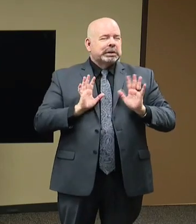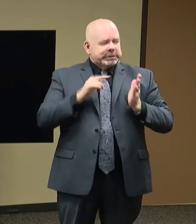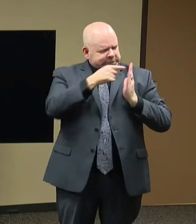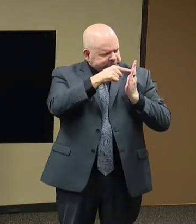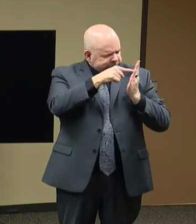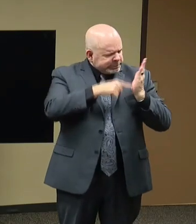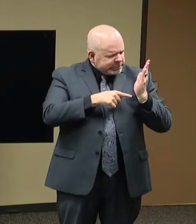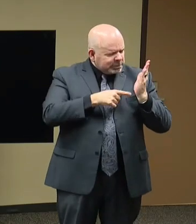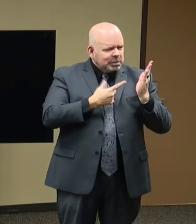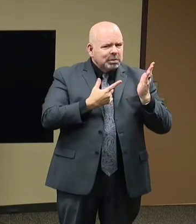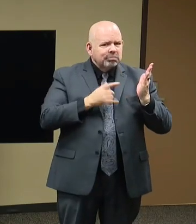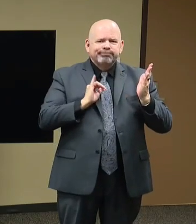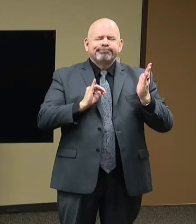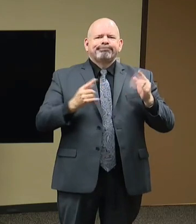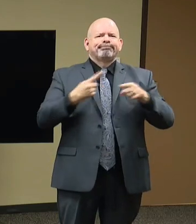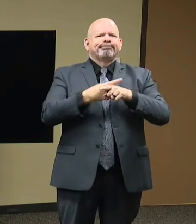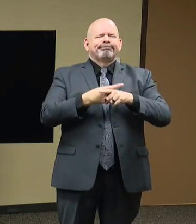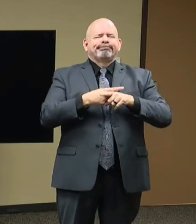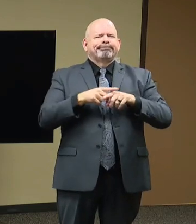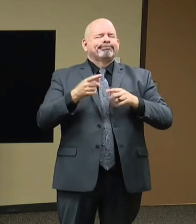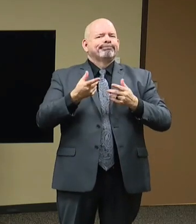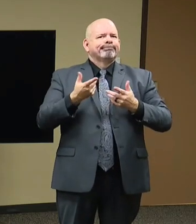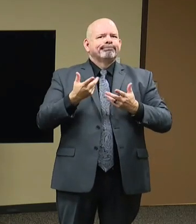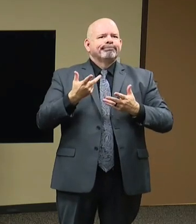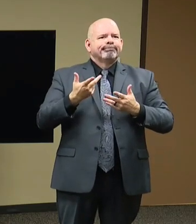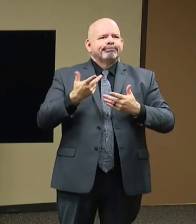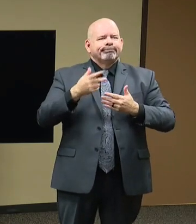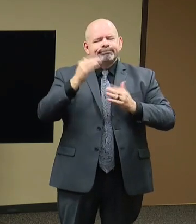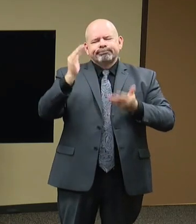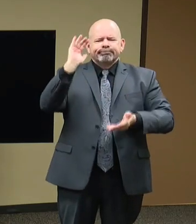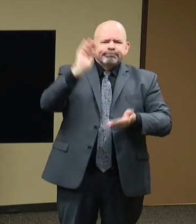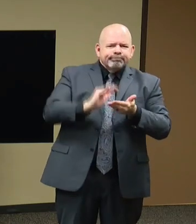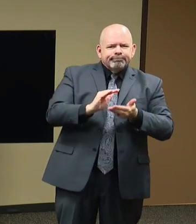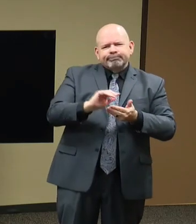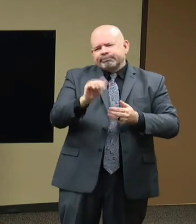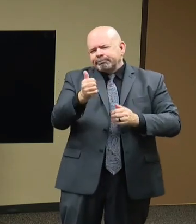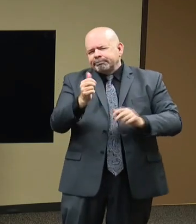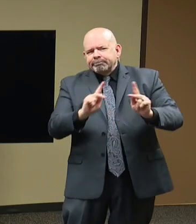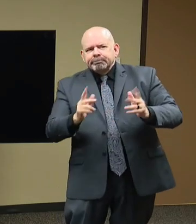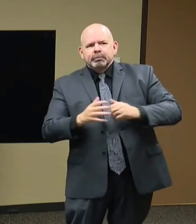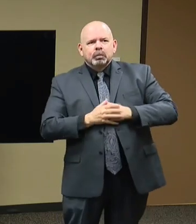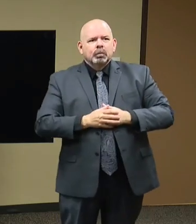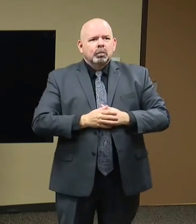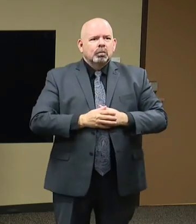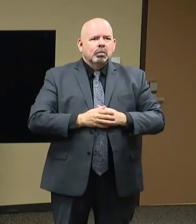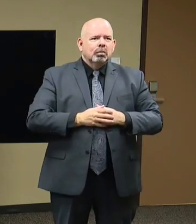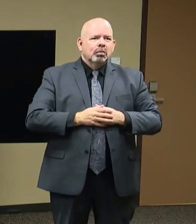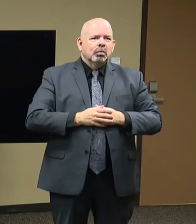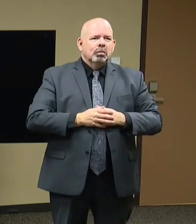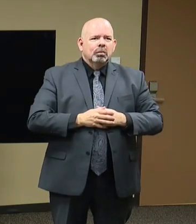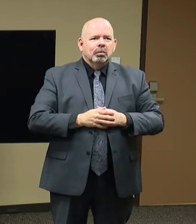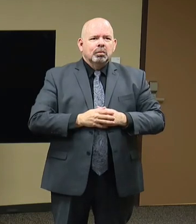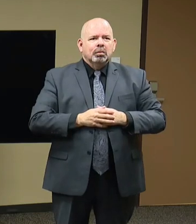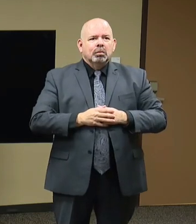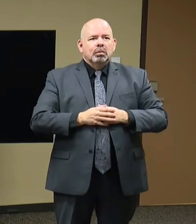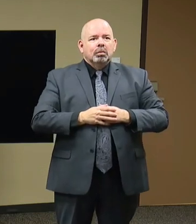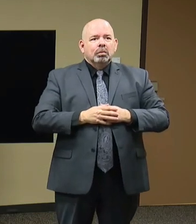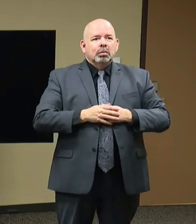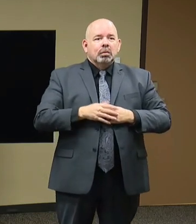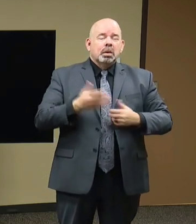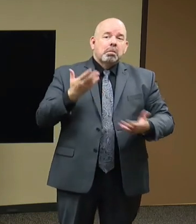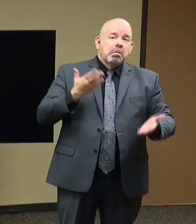we've moved to orange. If we screw this up, it will take us probably